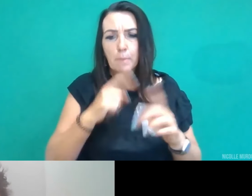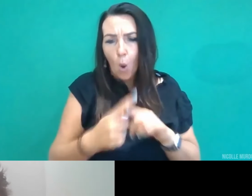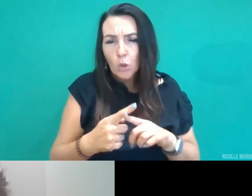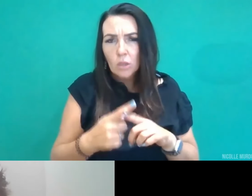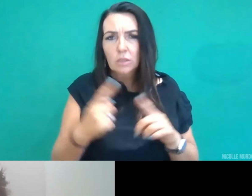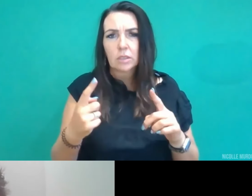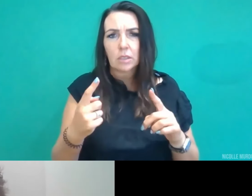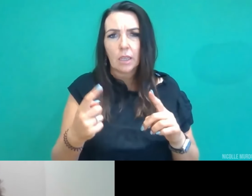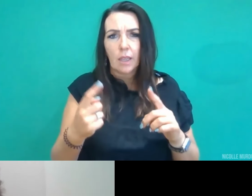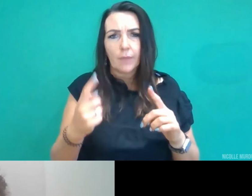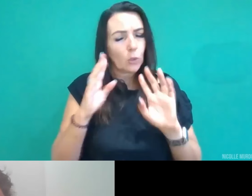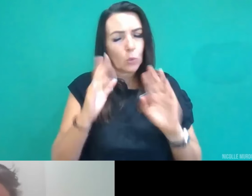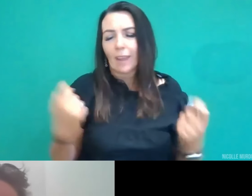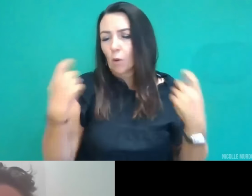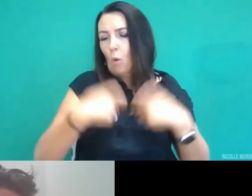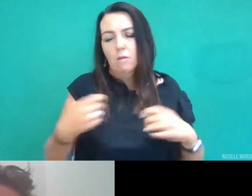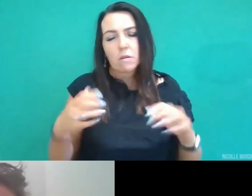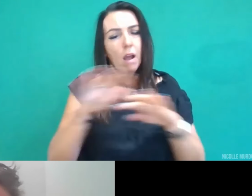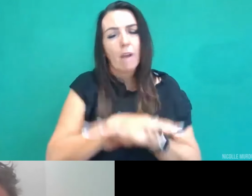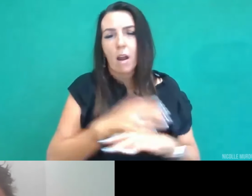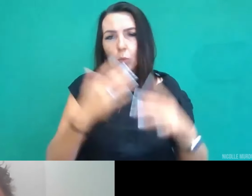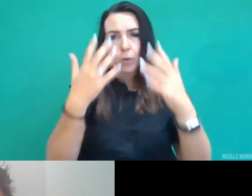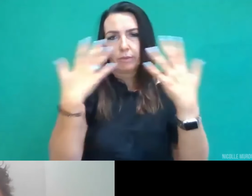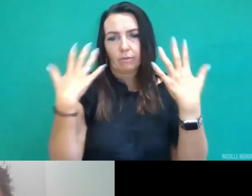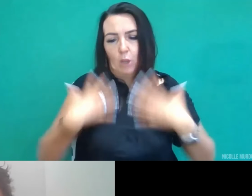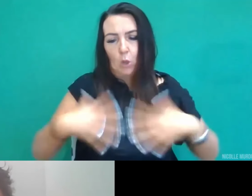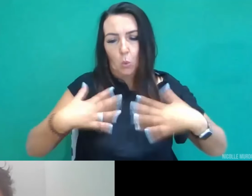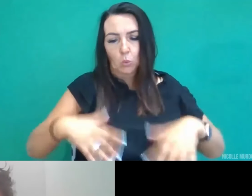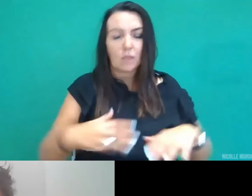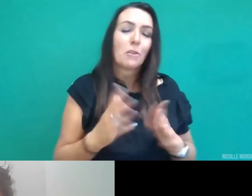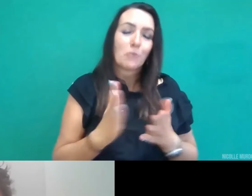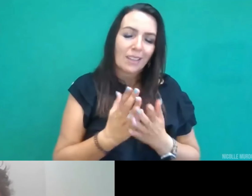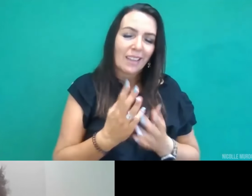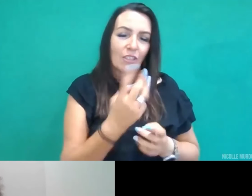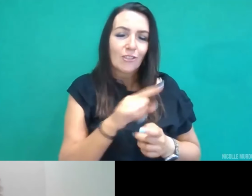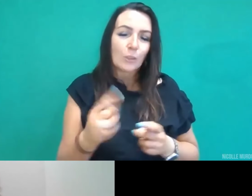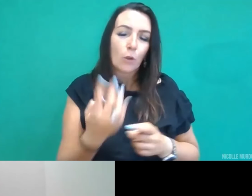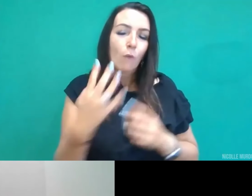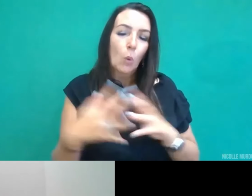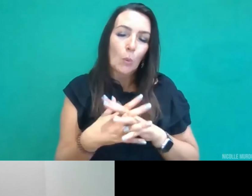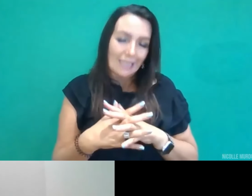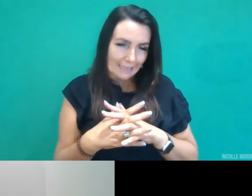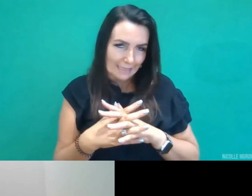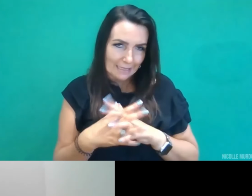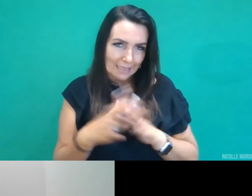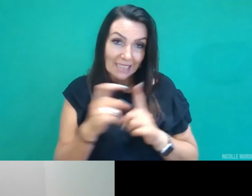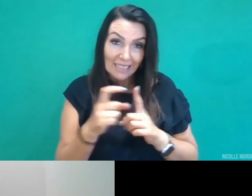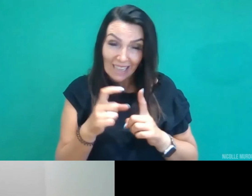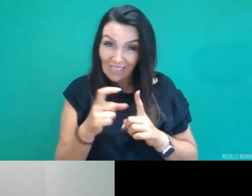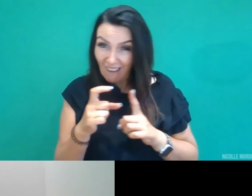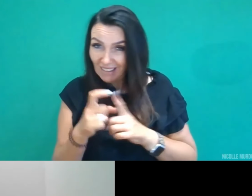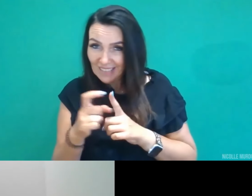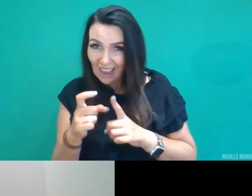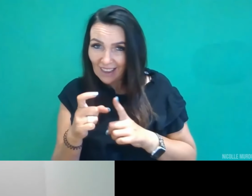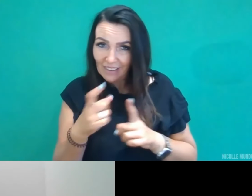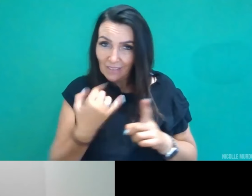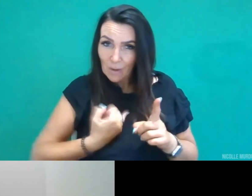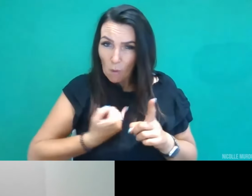to be covered by clothing. But I think the simple answer is 3 to 4 weeks. And Daniela or Dan, please correct me if I am under